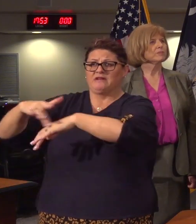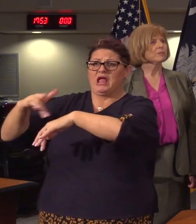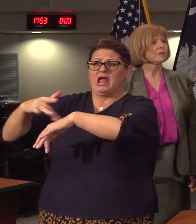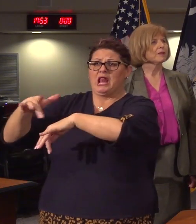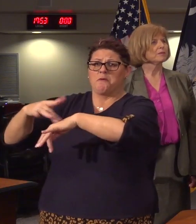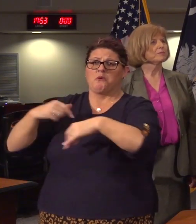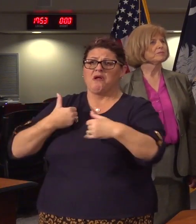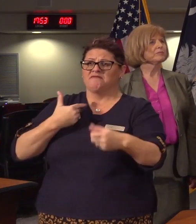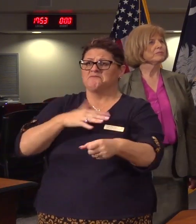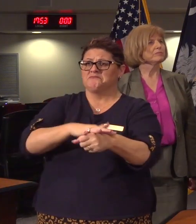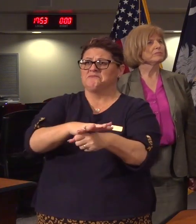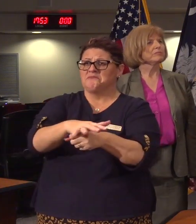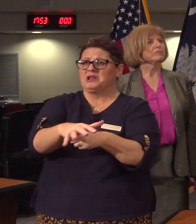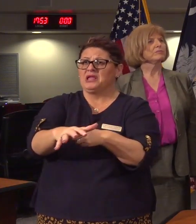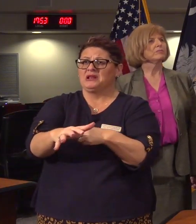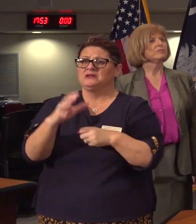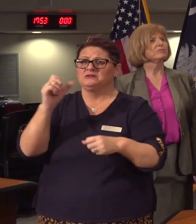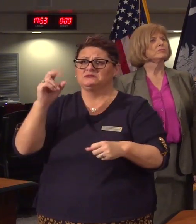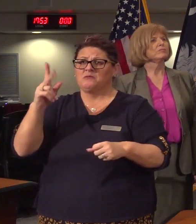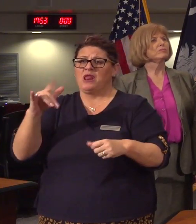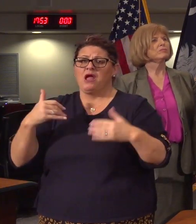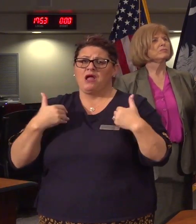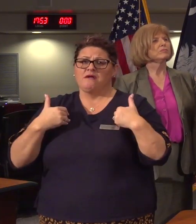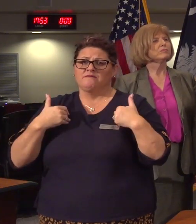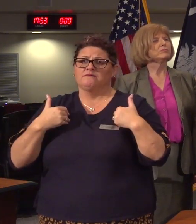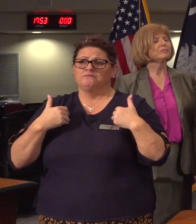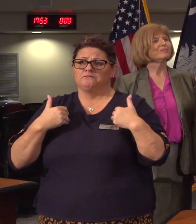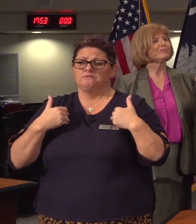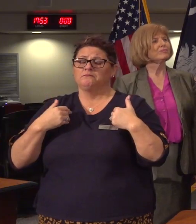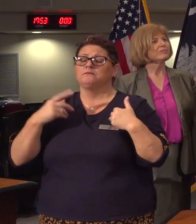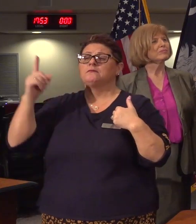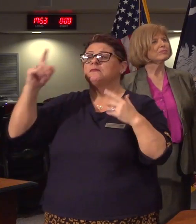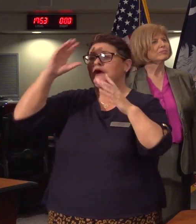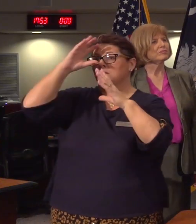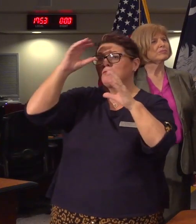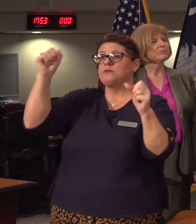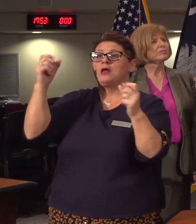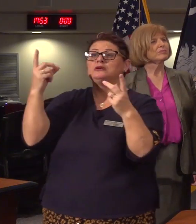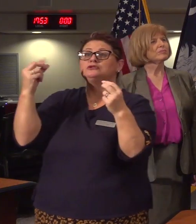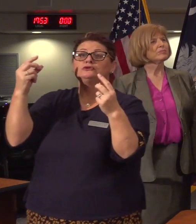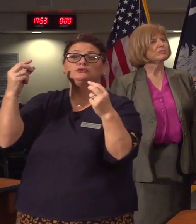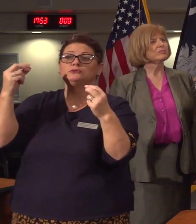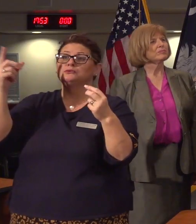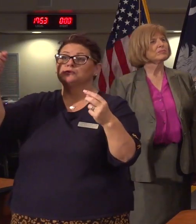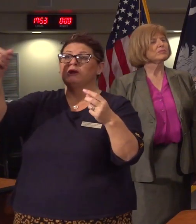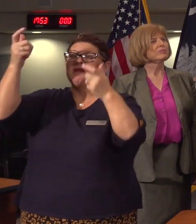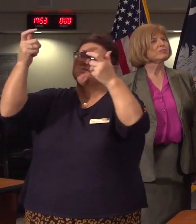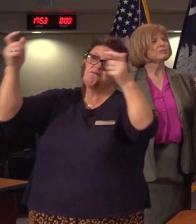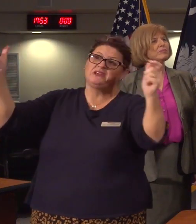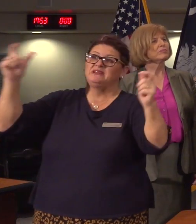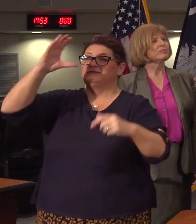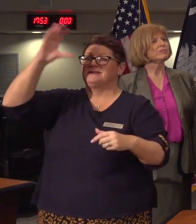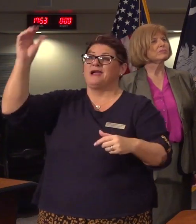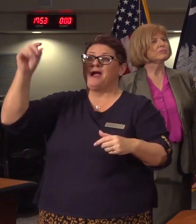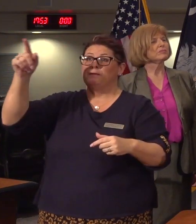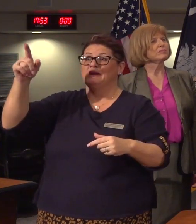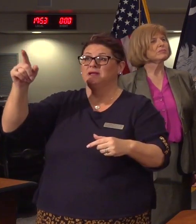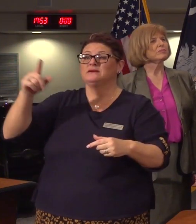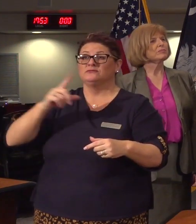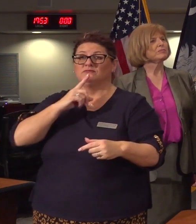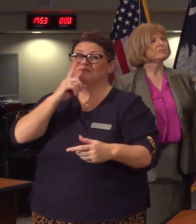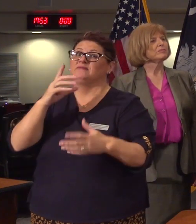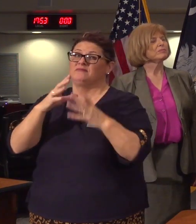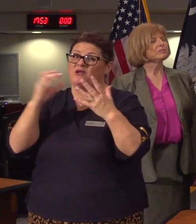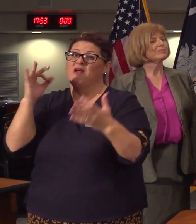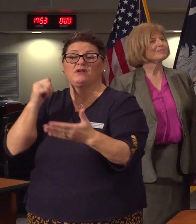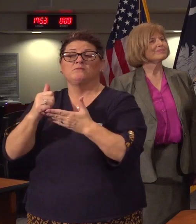plenty, we have ample supplies, but what the president has done with those big companies is a great step forward to